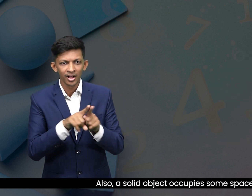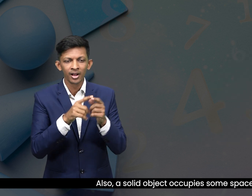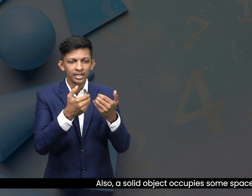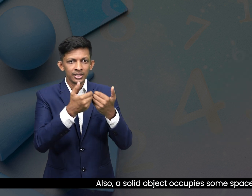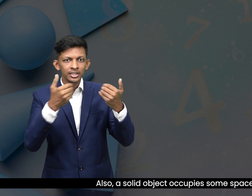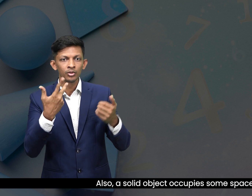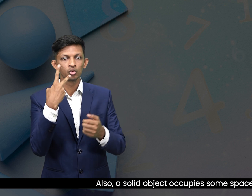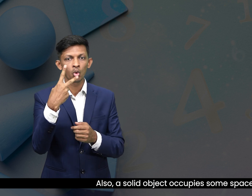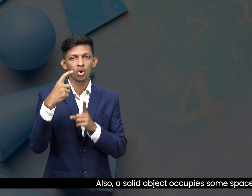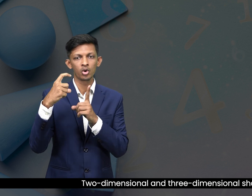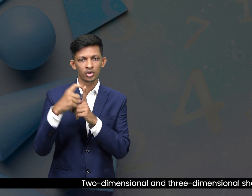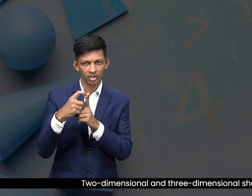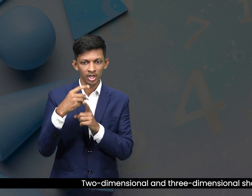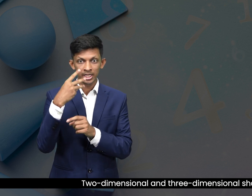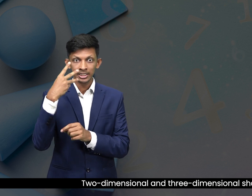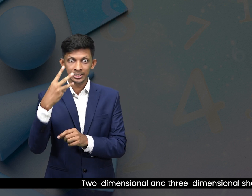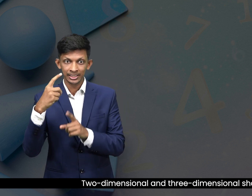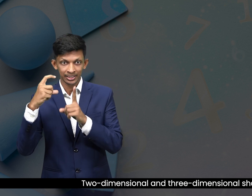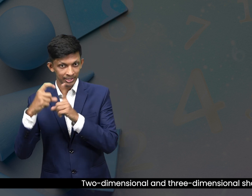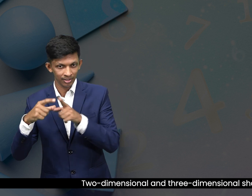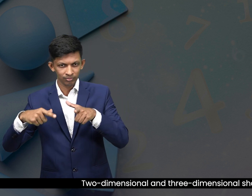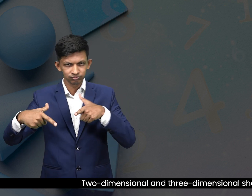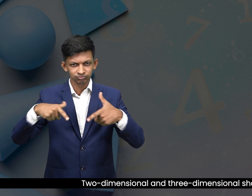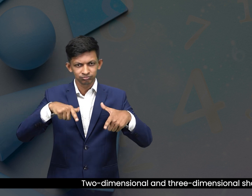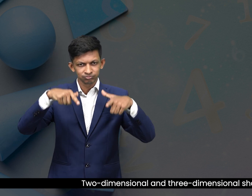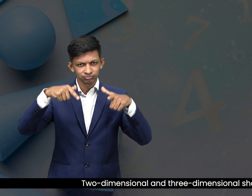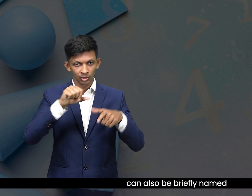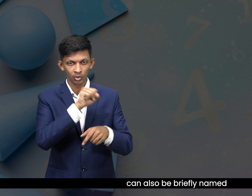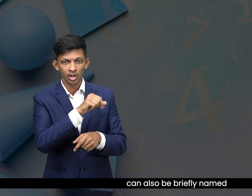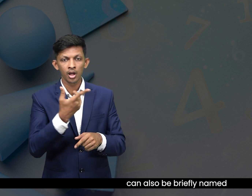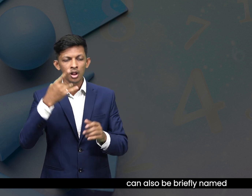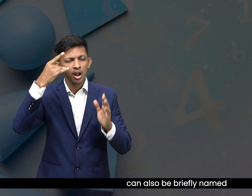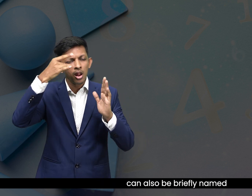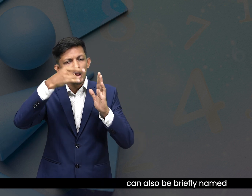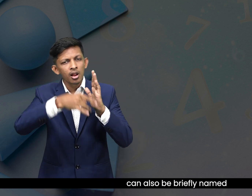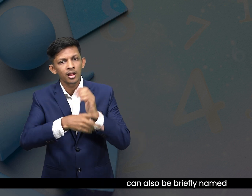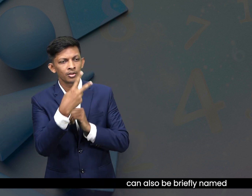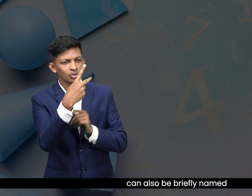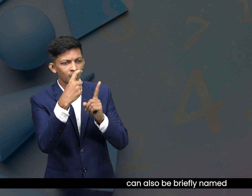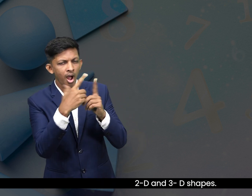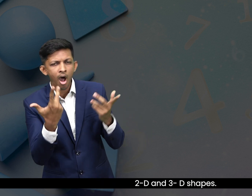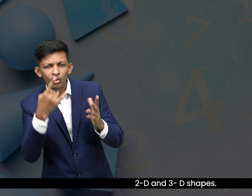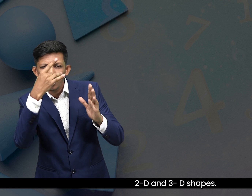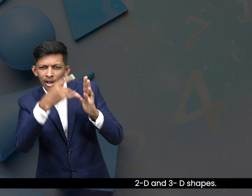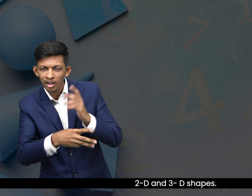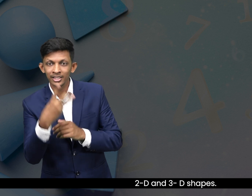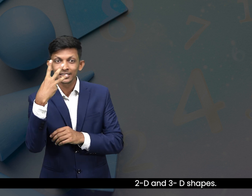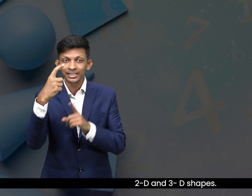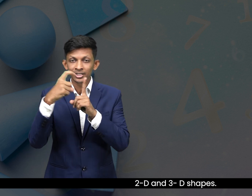space. Two-dimensional and three-dimensional shapes can also be briefly named 2D and 3D